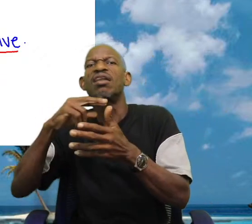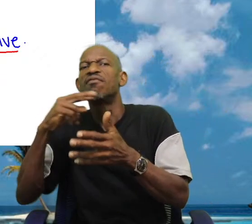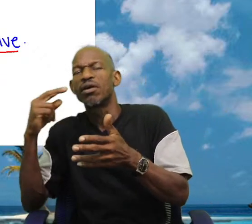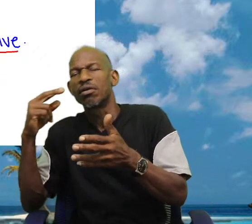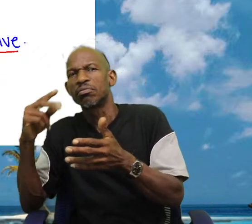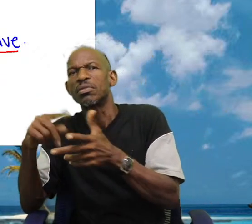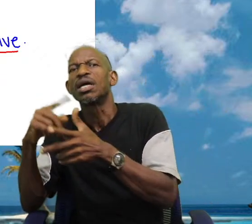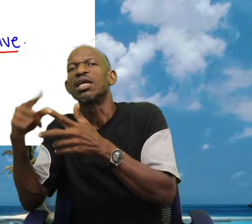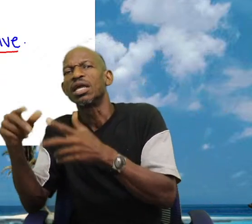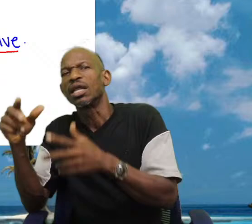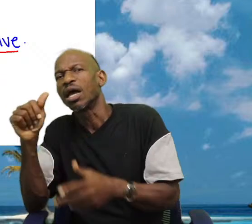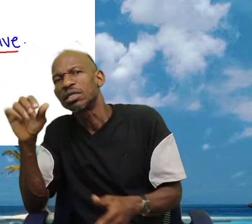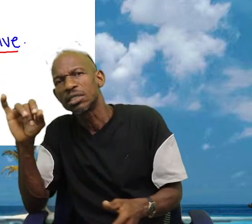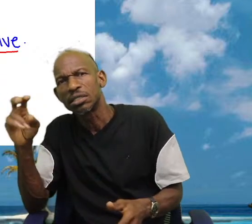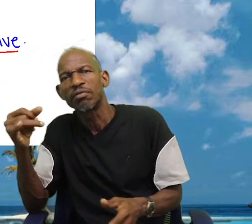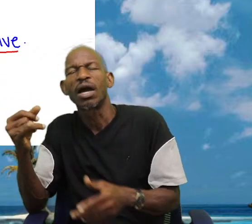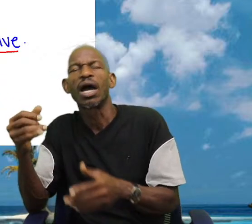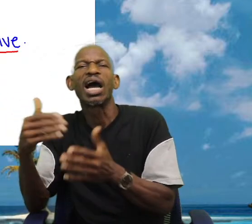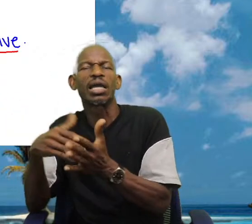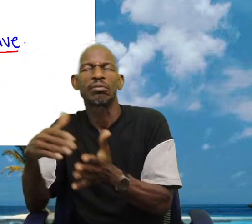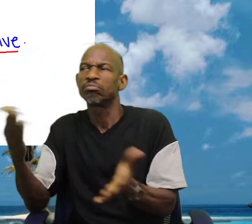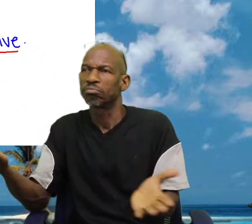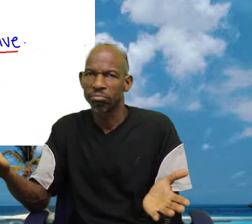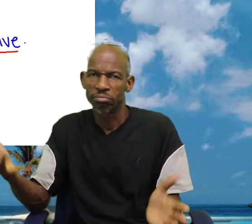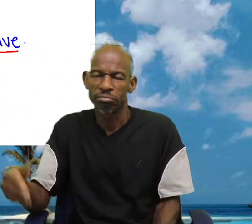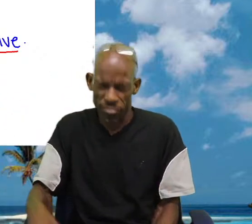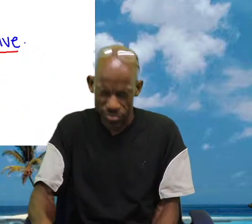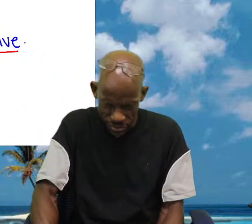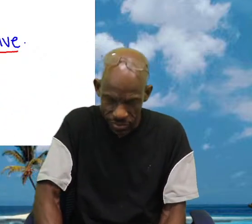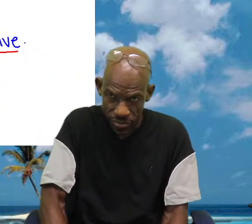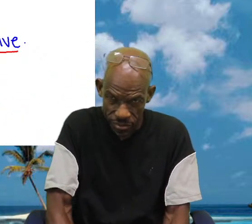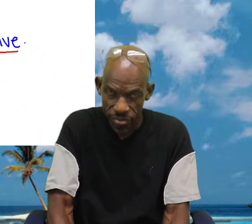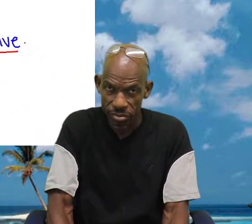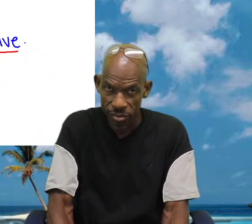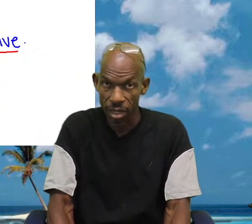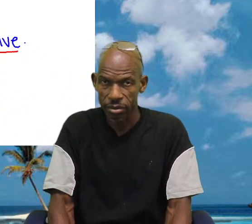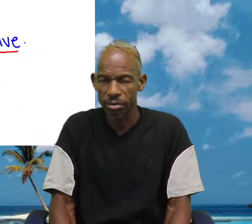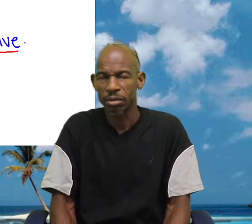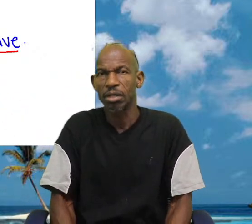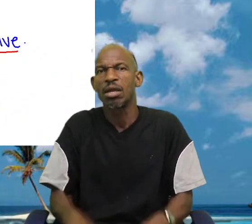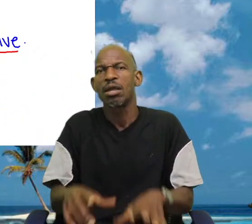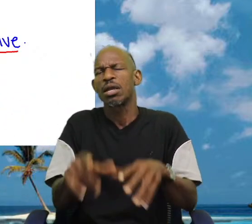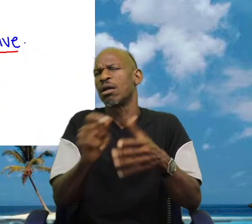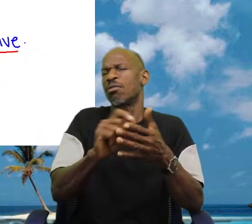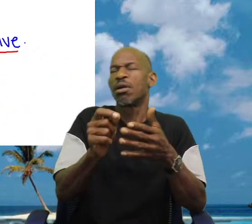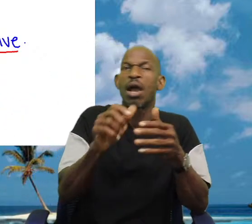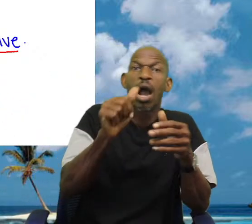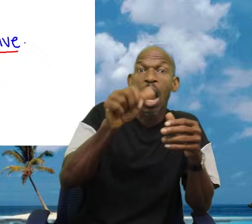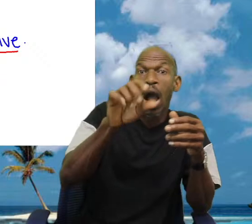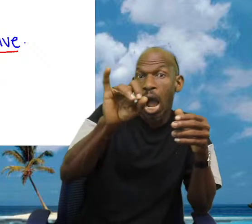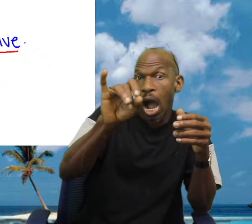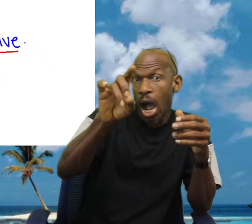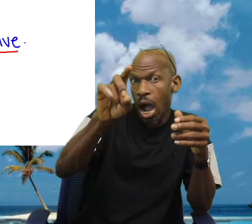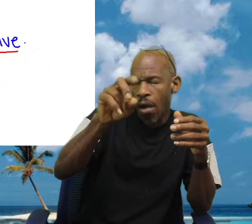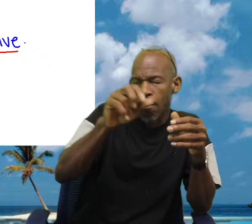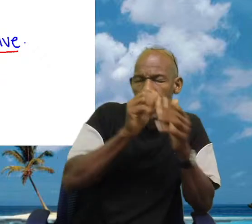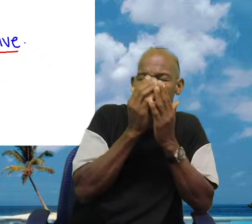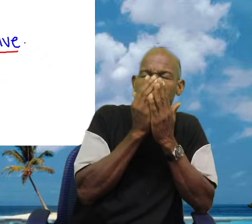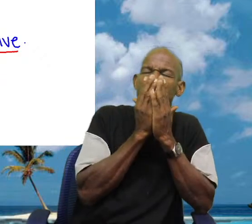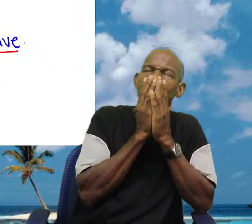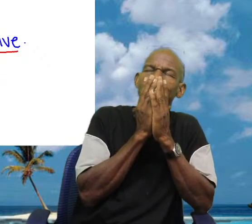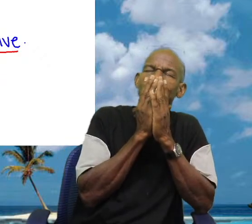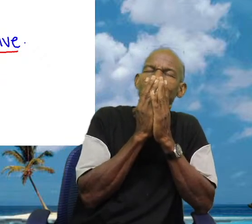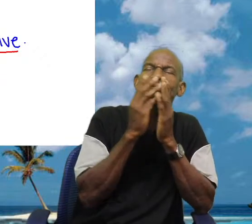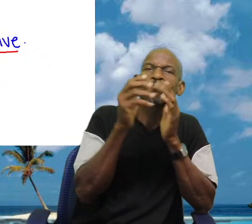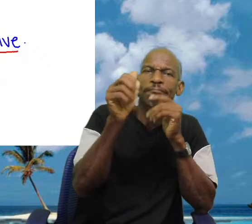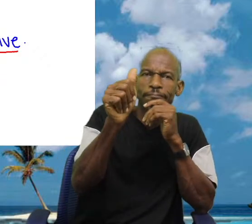noun. I can write adjectives before a noun, and I can write adjectives